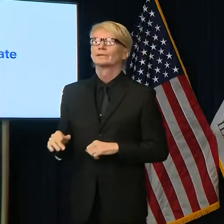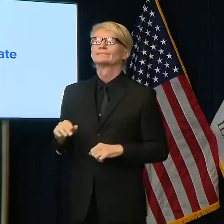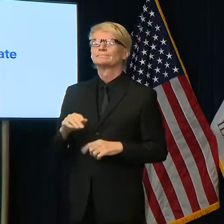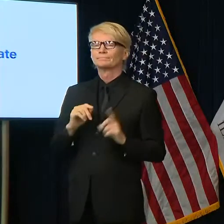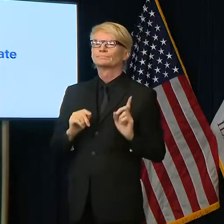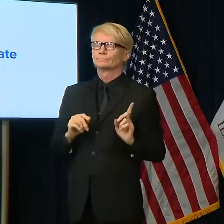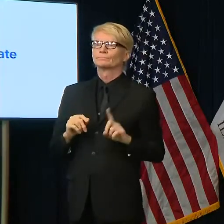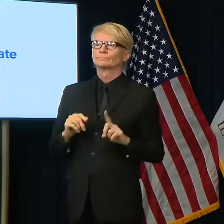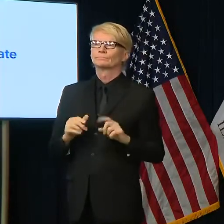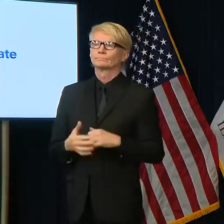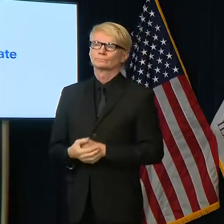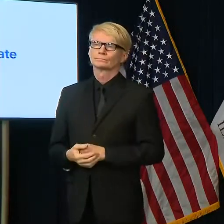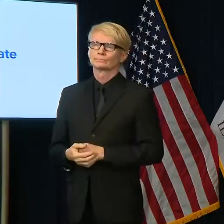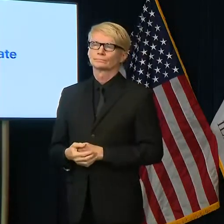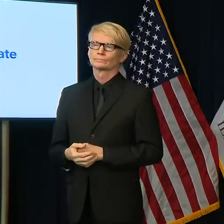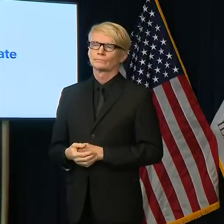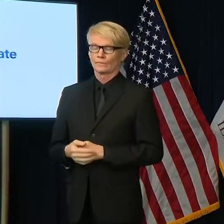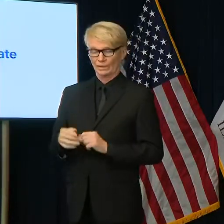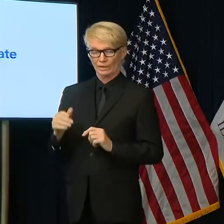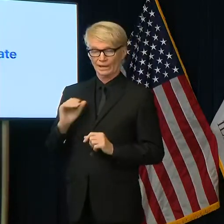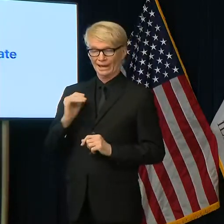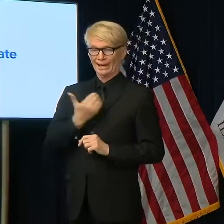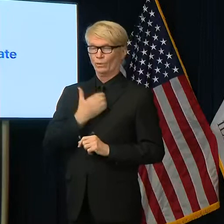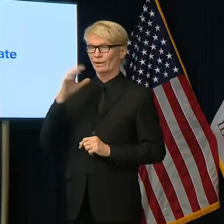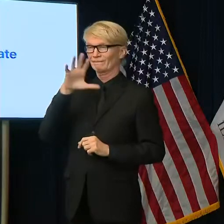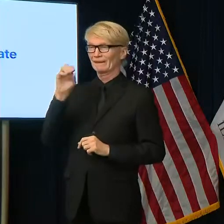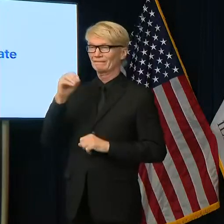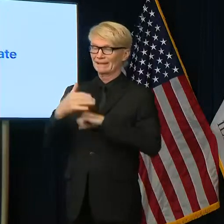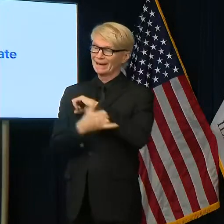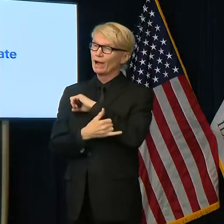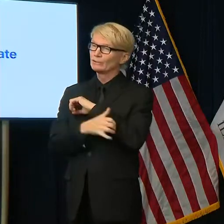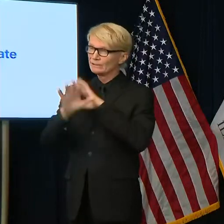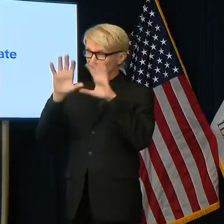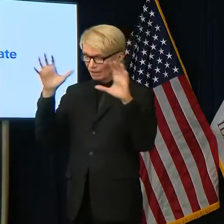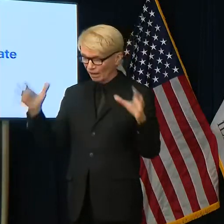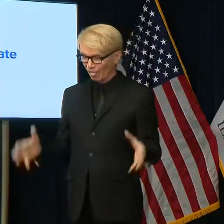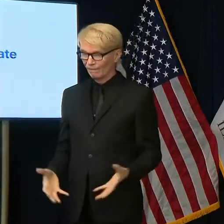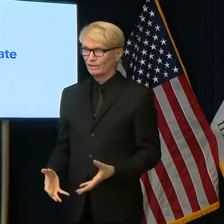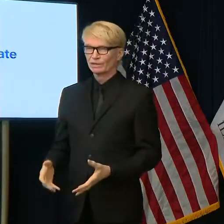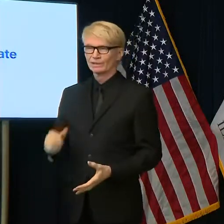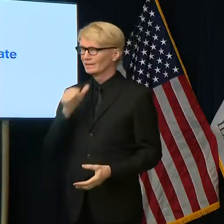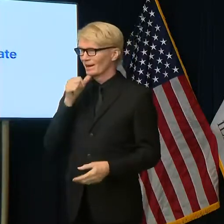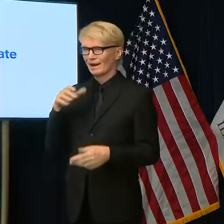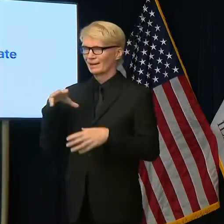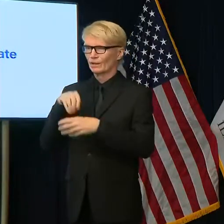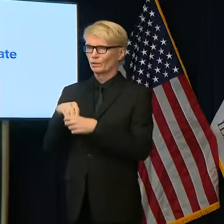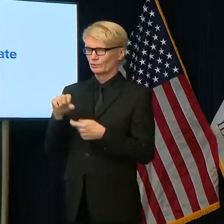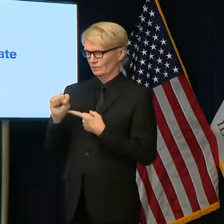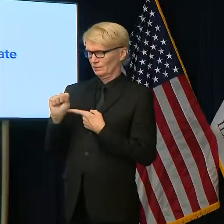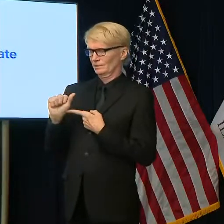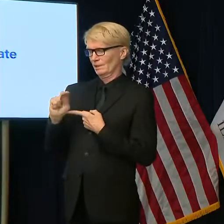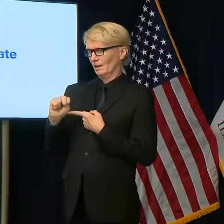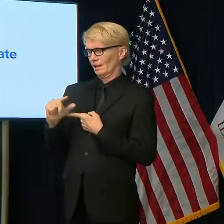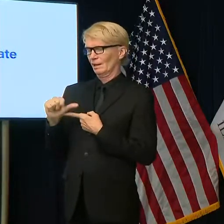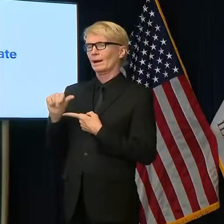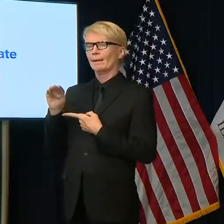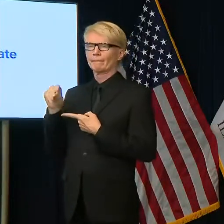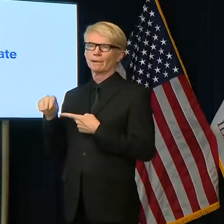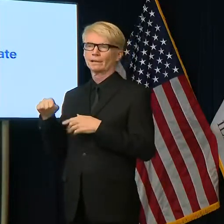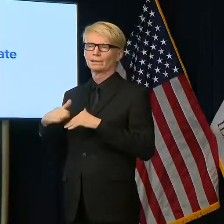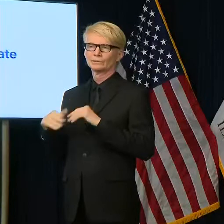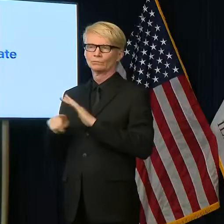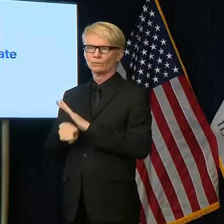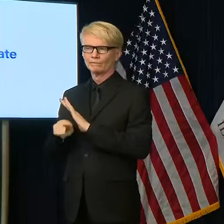Yes, in our initial methodology, the 50 counties did not include Sangamon. Since then, we've made some revisions to